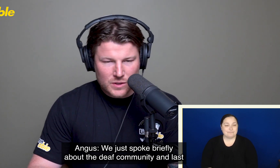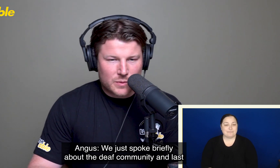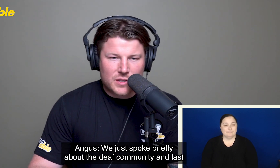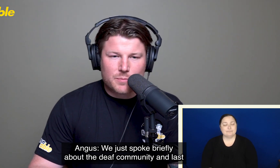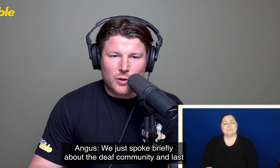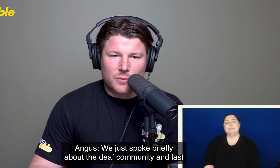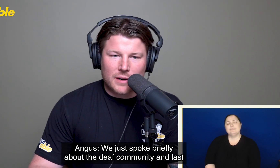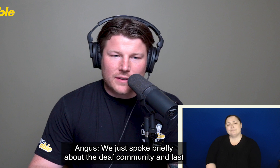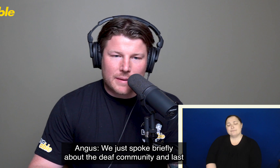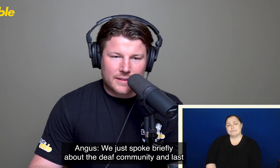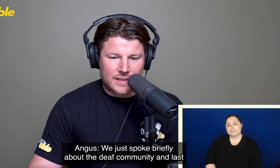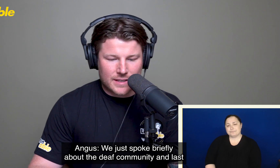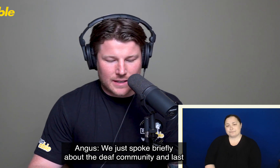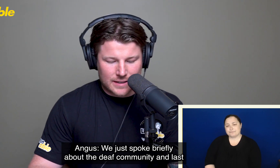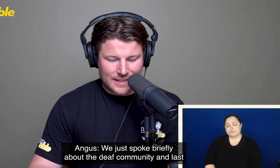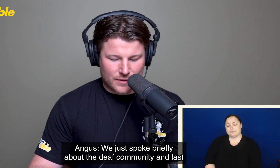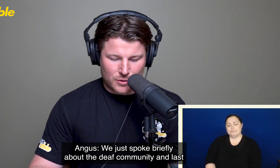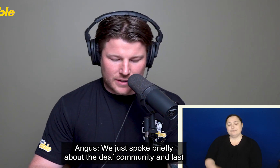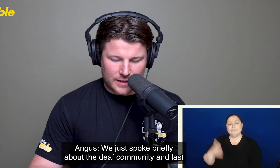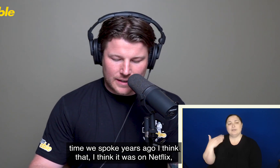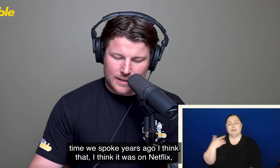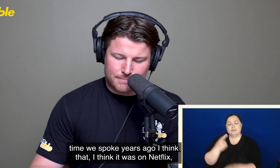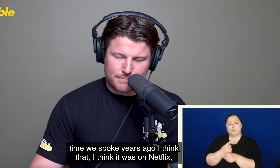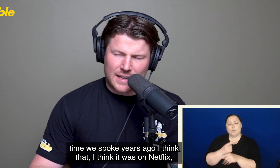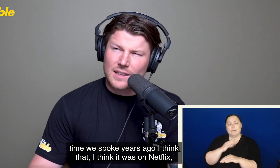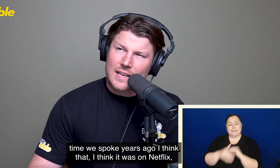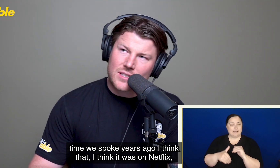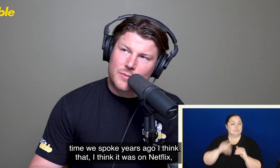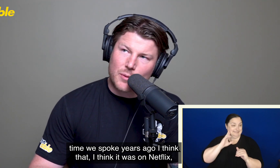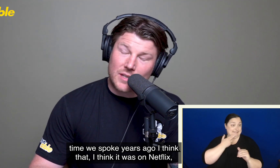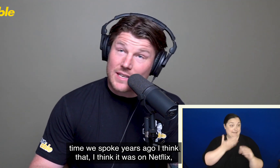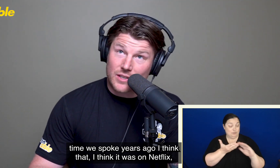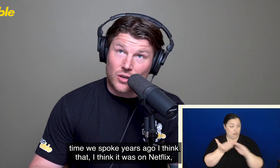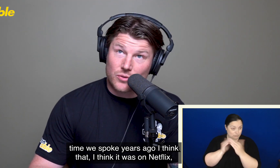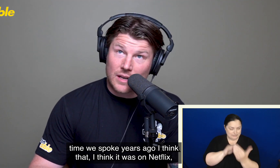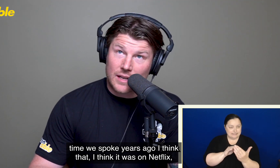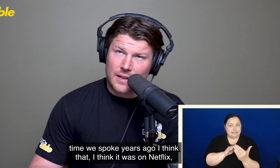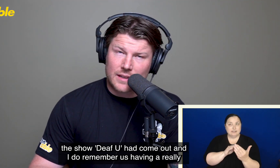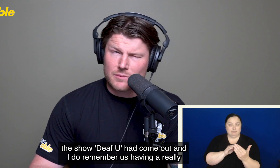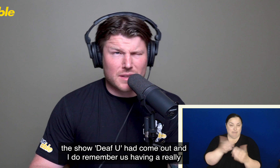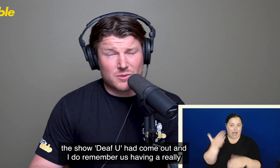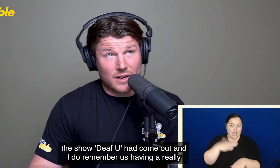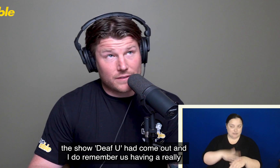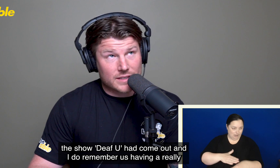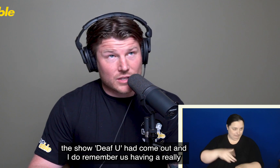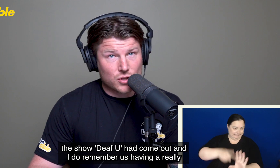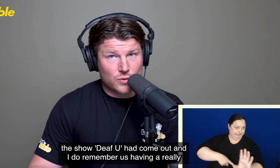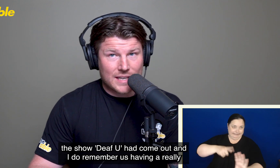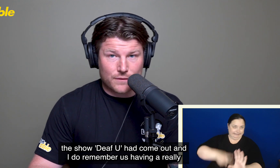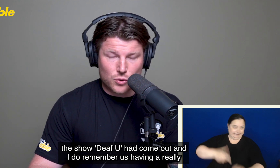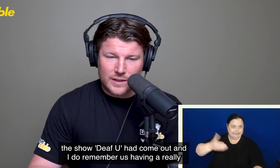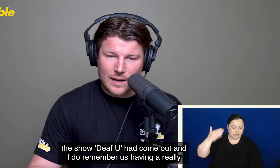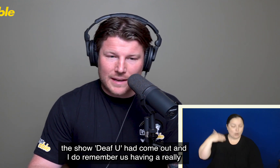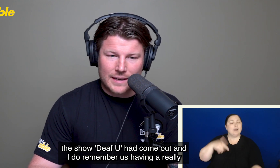We just spoke briefly about the deaf community, and last time we spoke years ago, I think it was on Netflix. The show